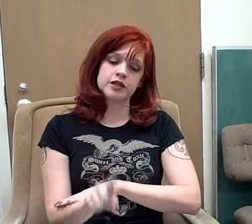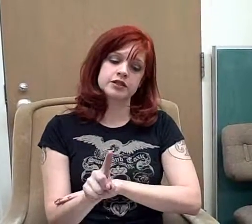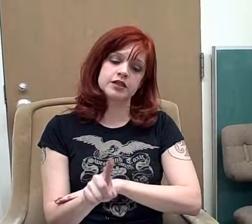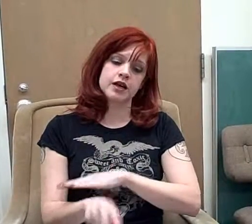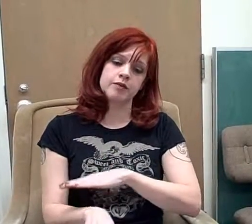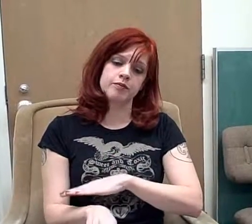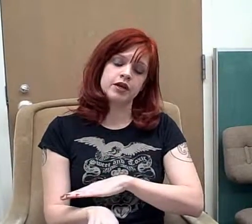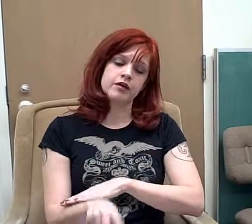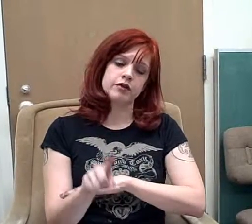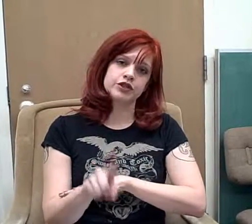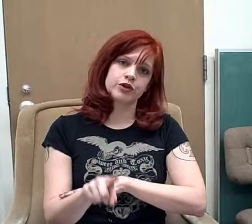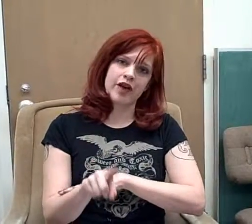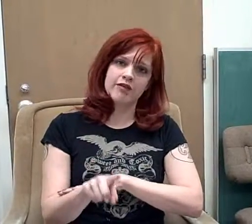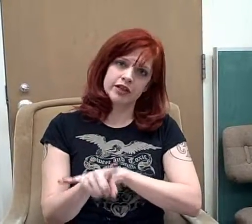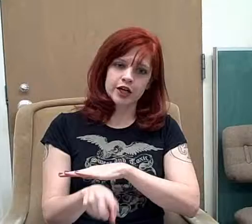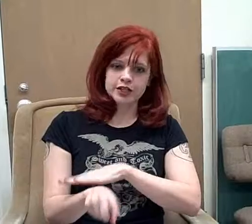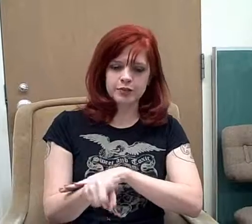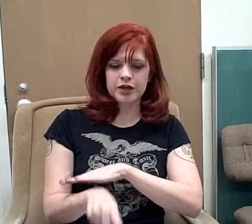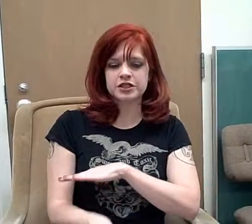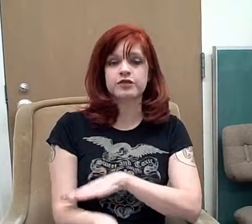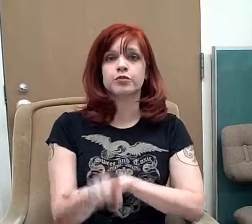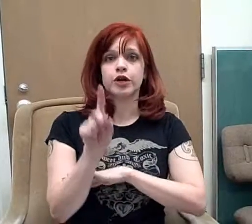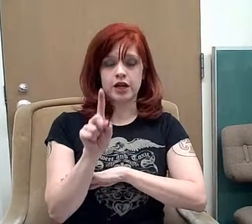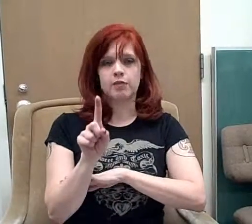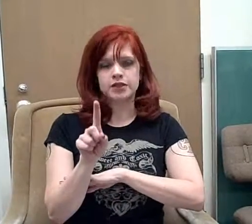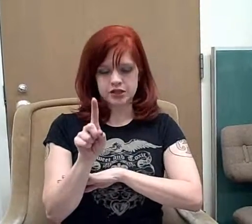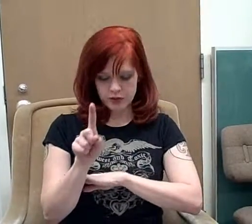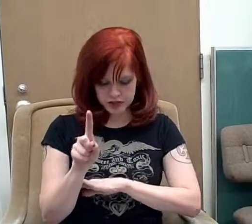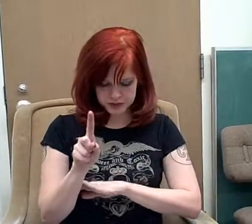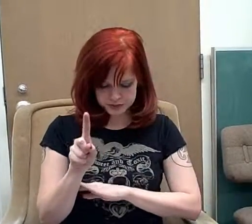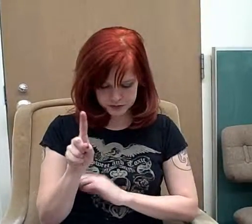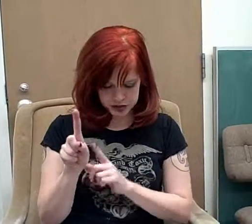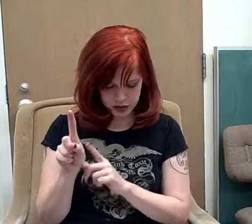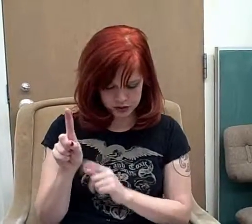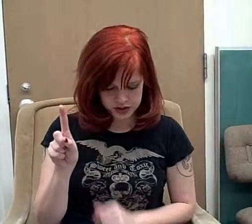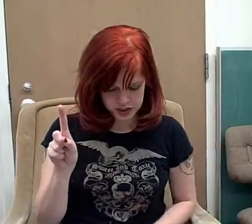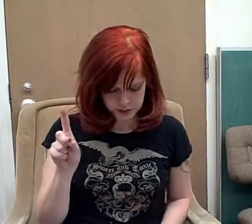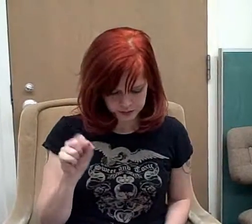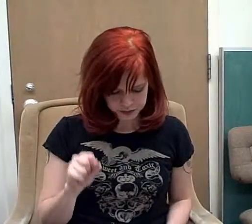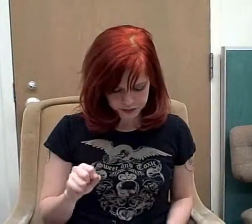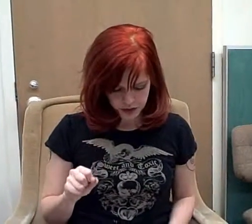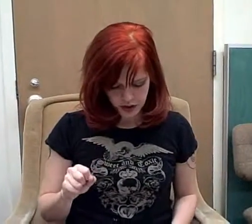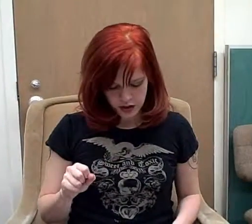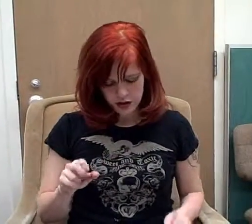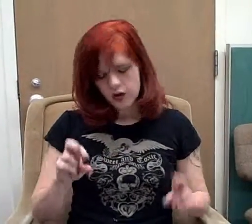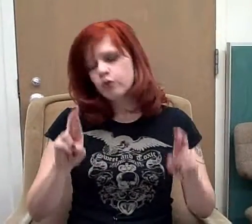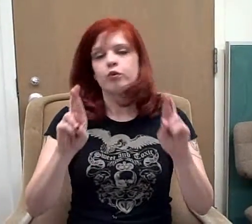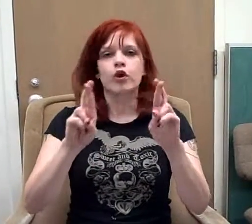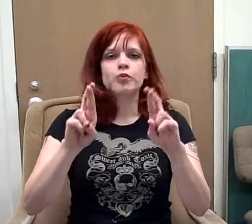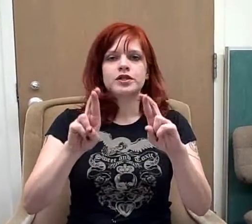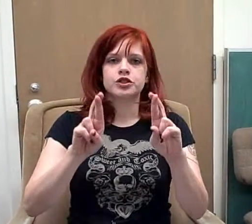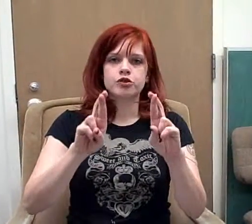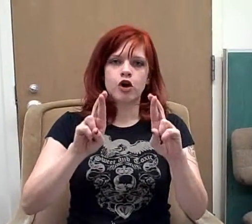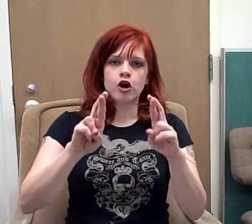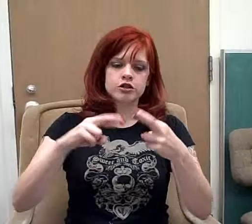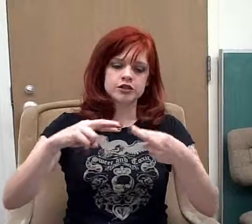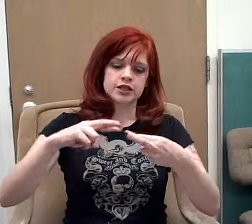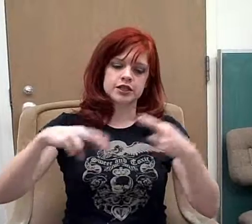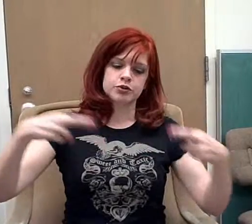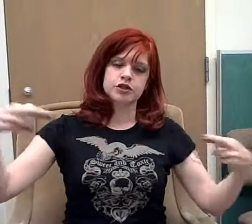penis. If you just sort of have it there, it's a penis. If you bring it up, it's an erection. It's a closed D. Rope is 2 R's, and they twist